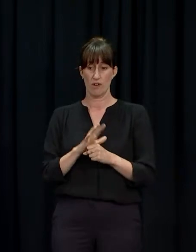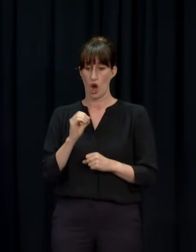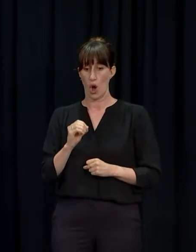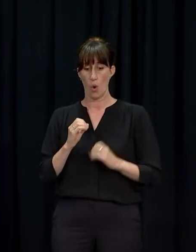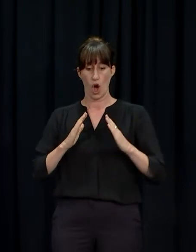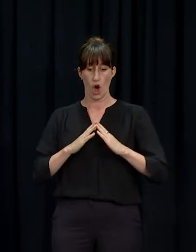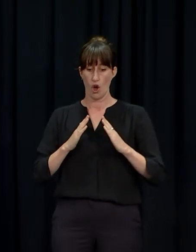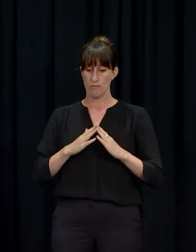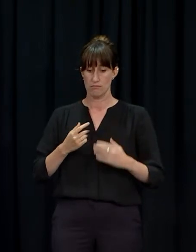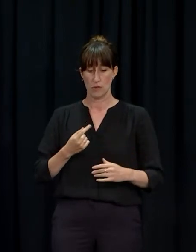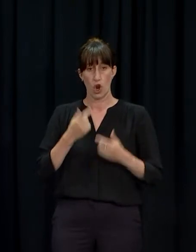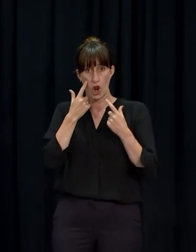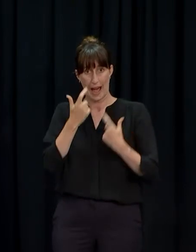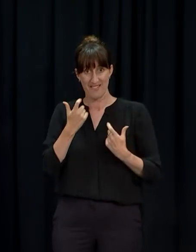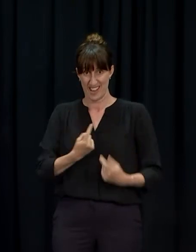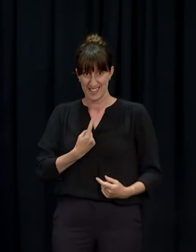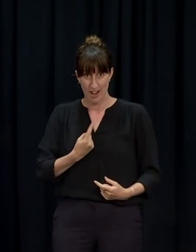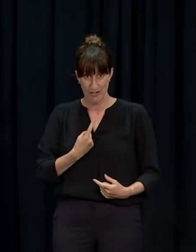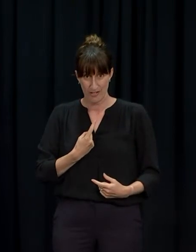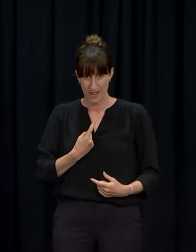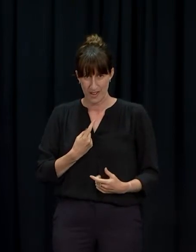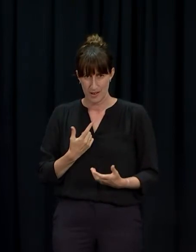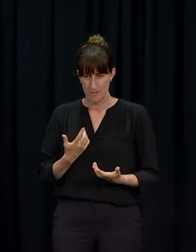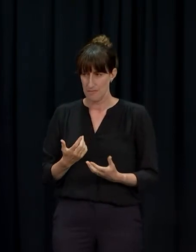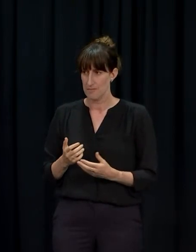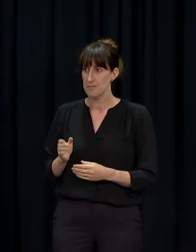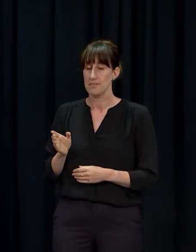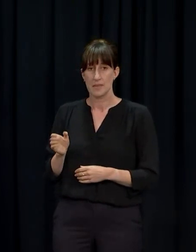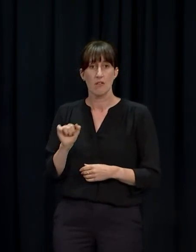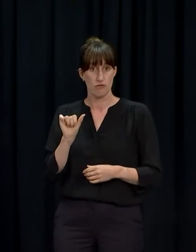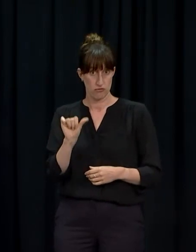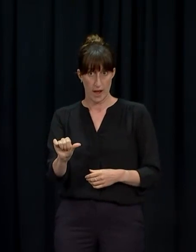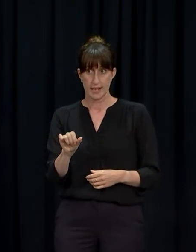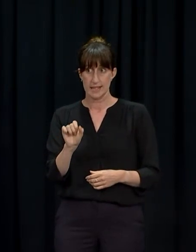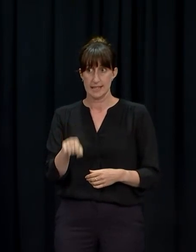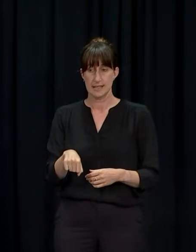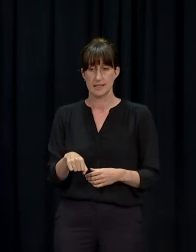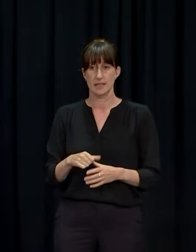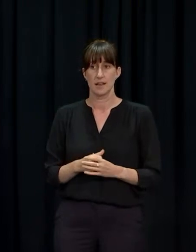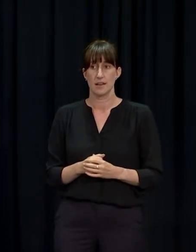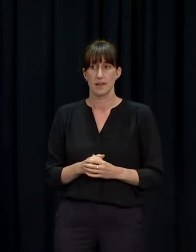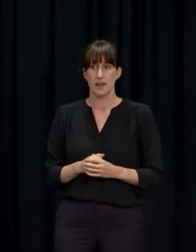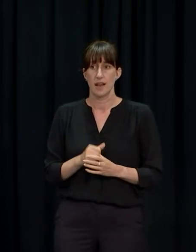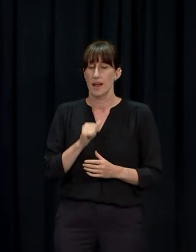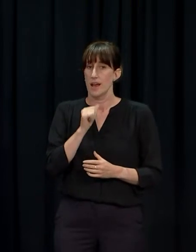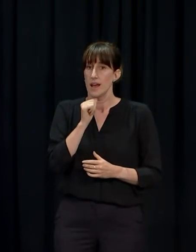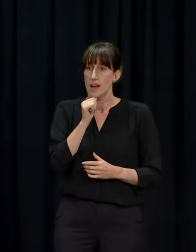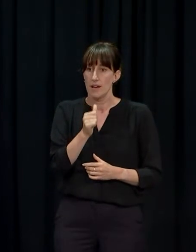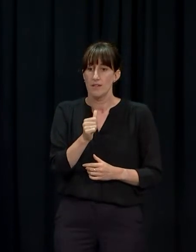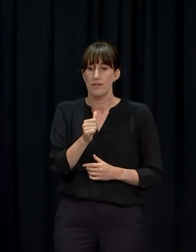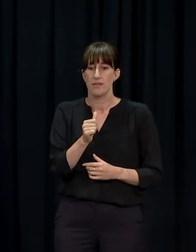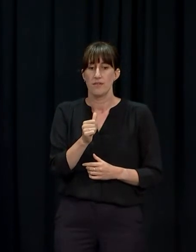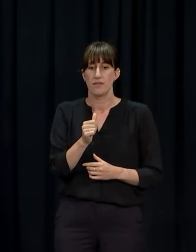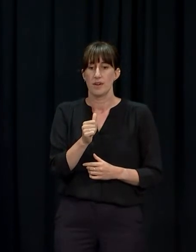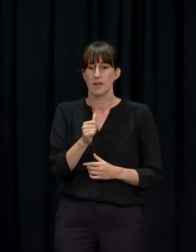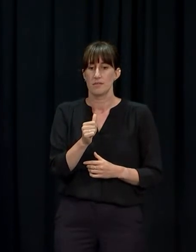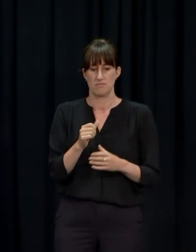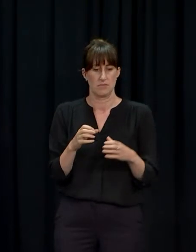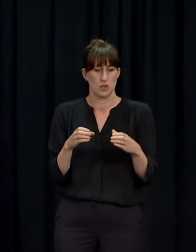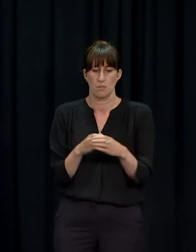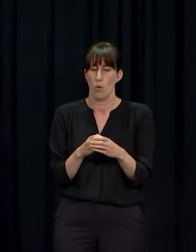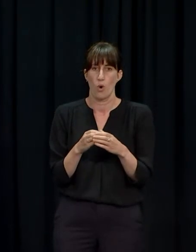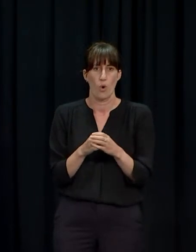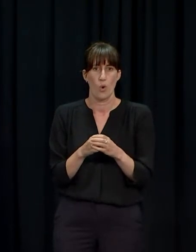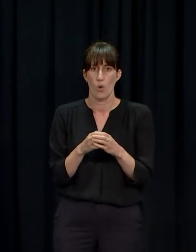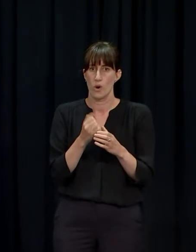more transmissible. And so even if a small proportion of people, a smaller